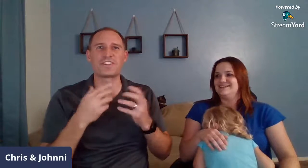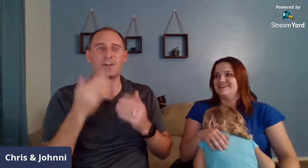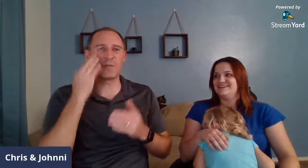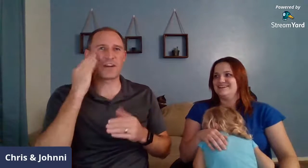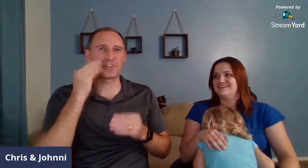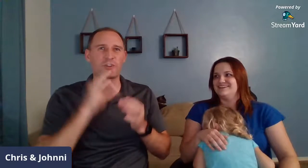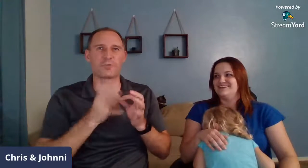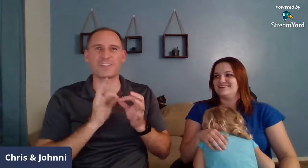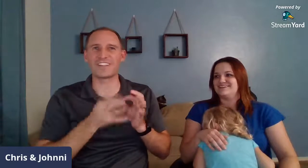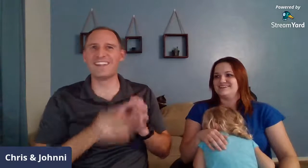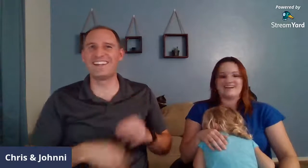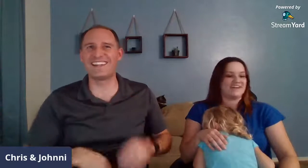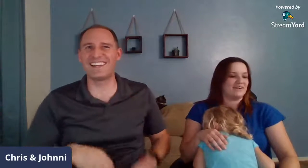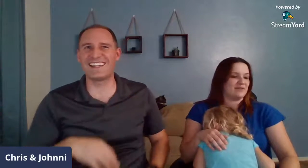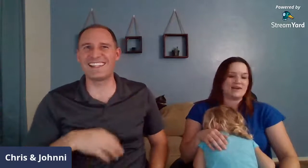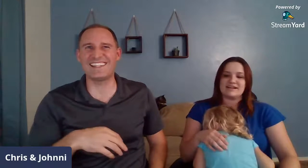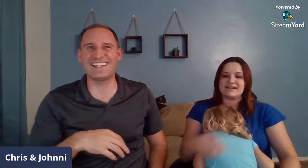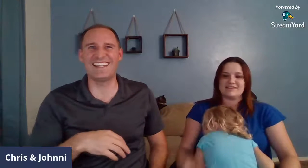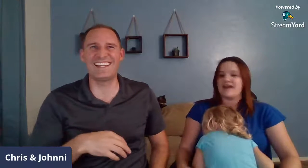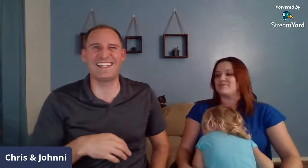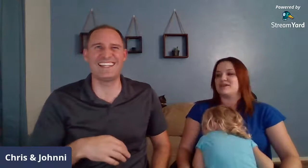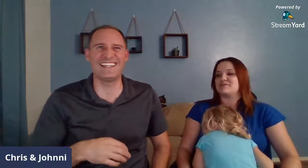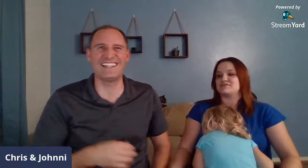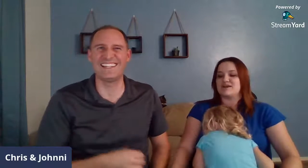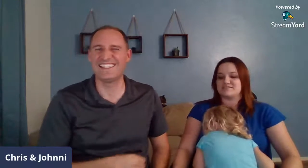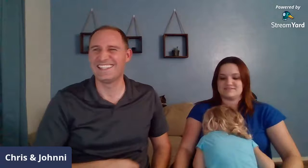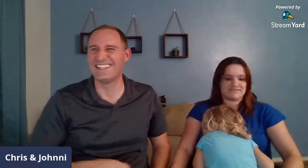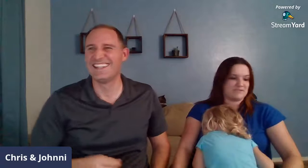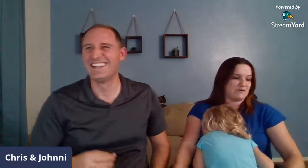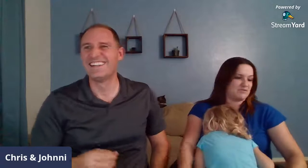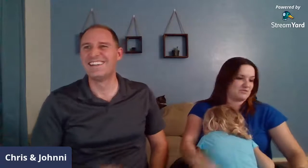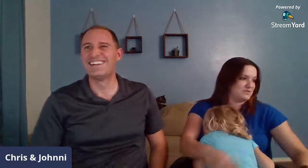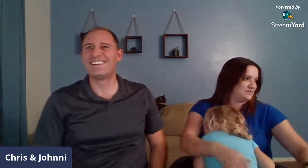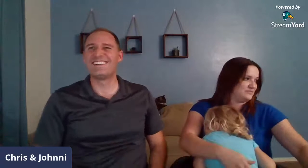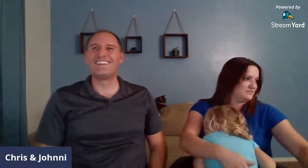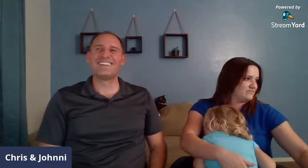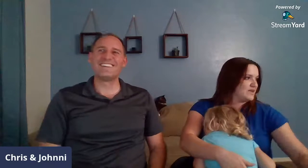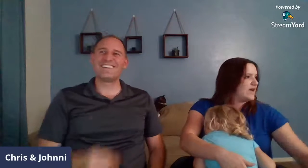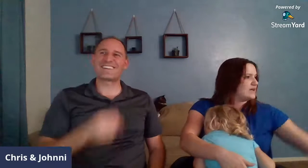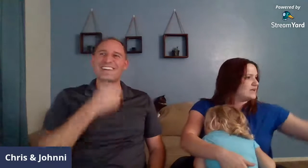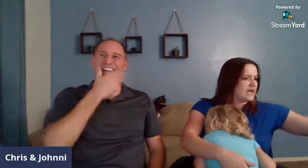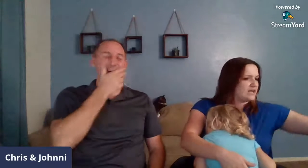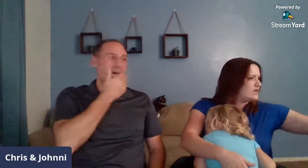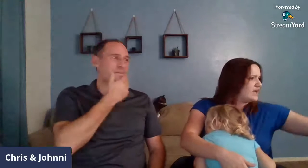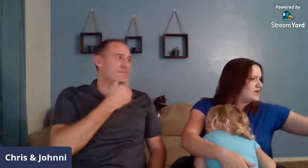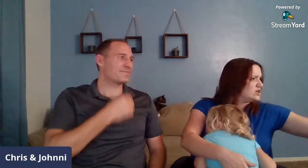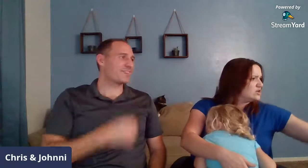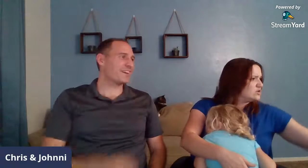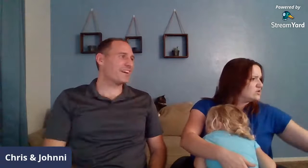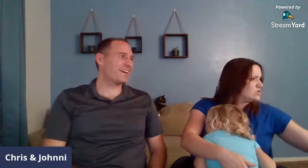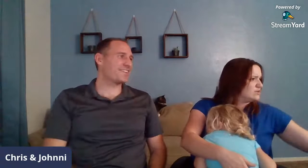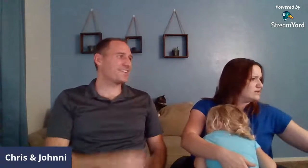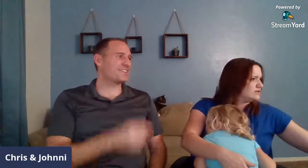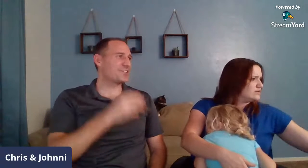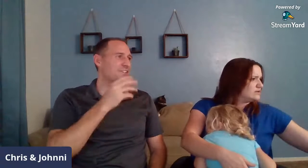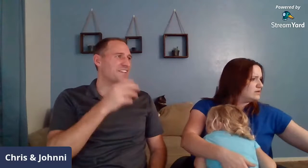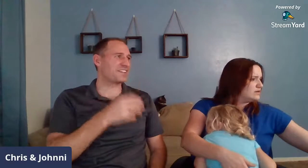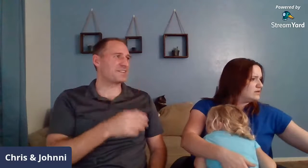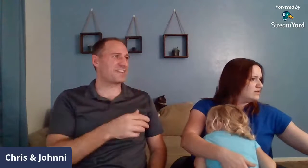know about interpreting. I know. Yeah. Anyways, go ahead. Keep going with what you do. Okay. I know he's chewing on a can